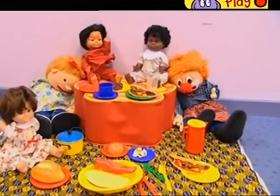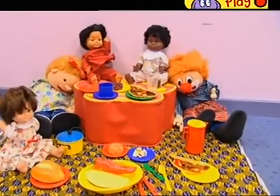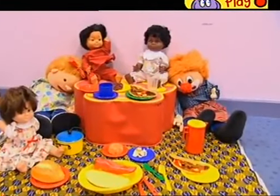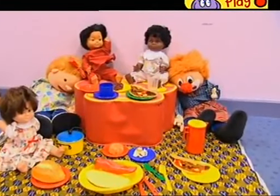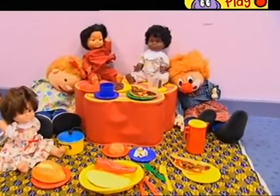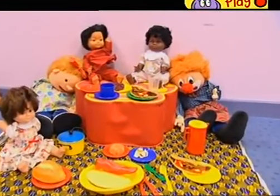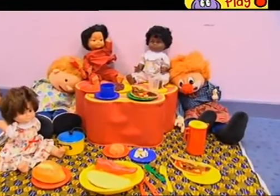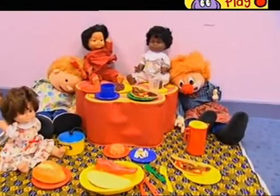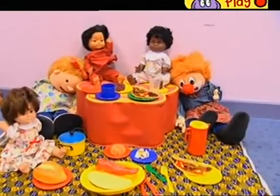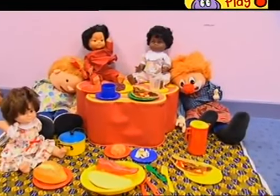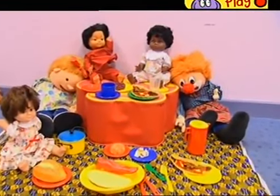party.